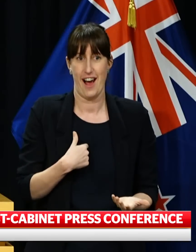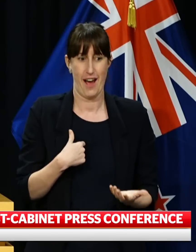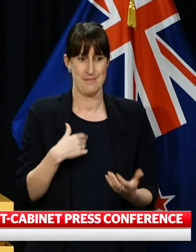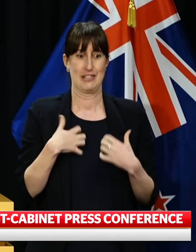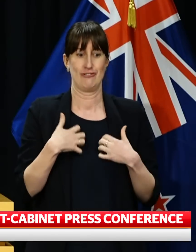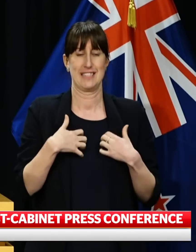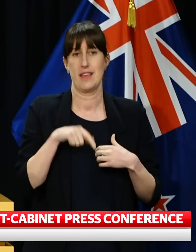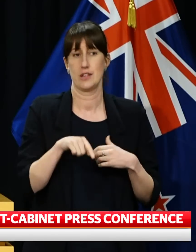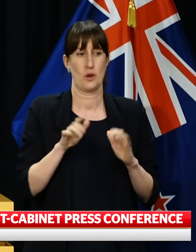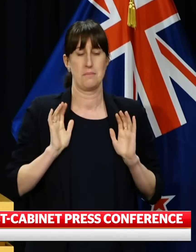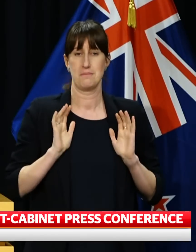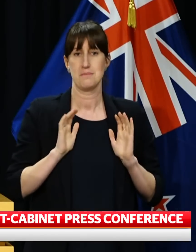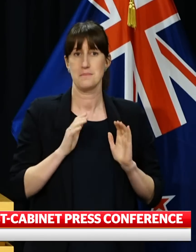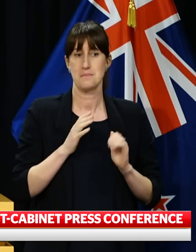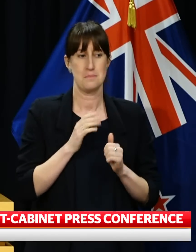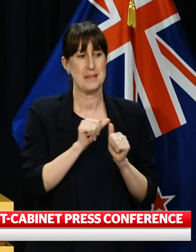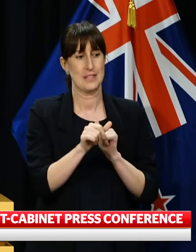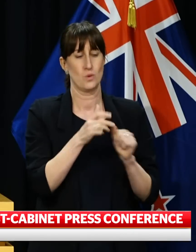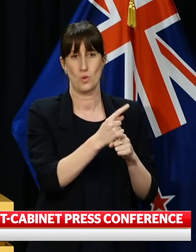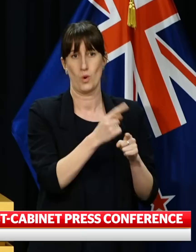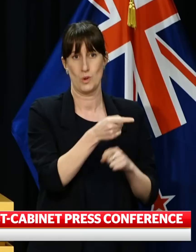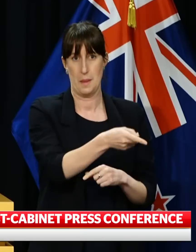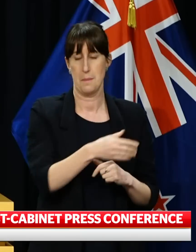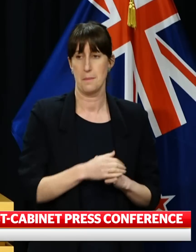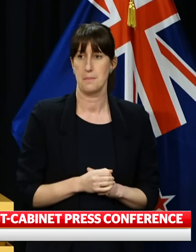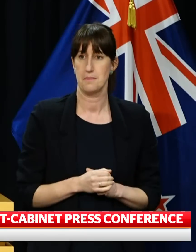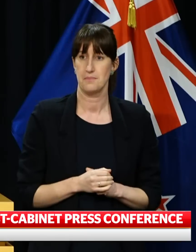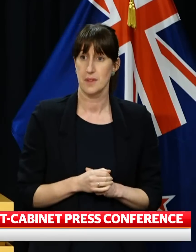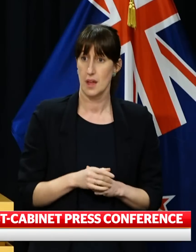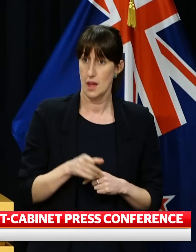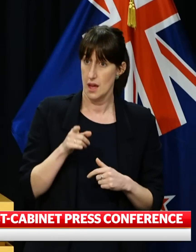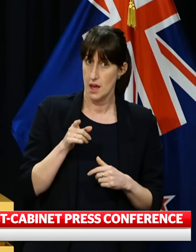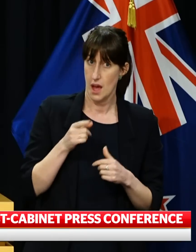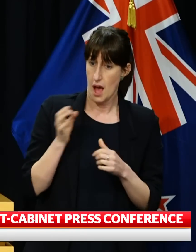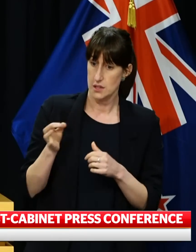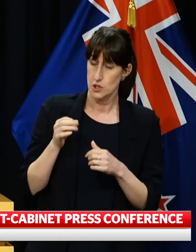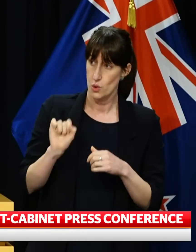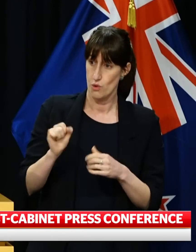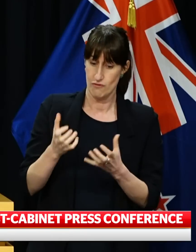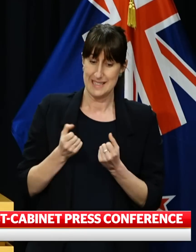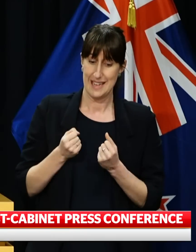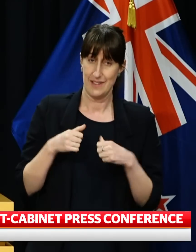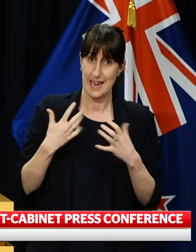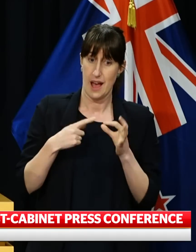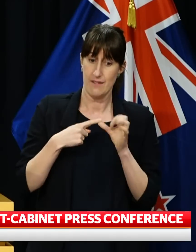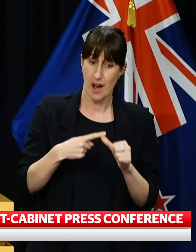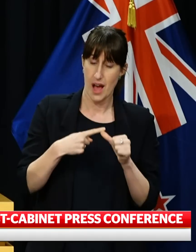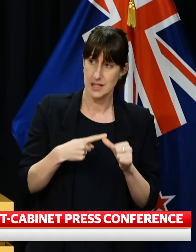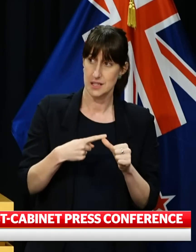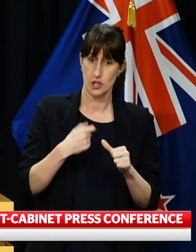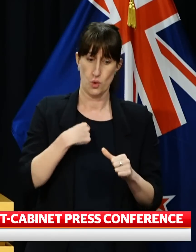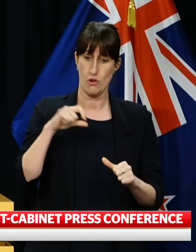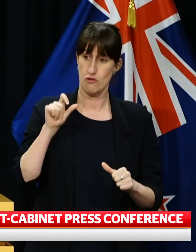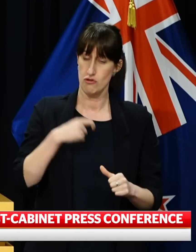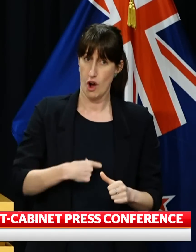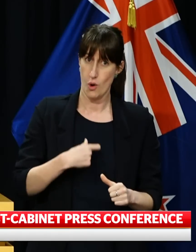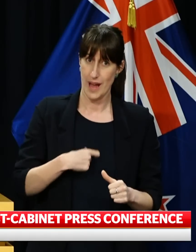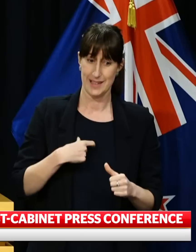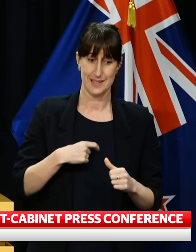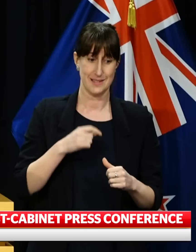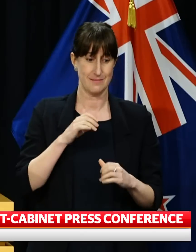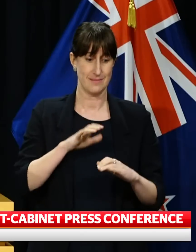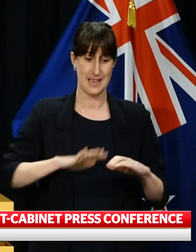They're best to speak about what to look out for. Received advice in your role in terms of national security? All political parties